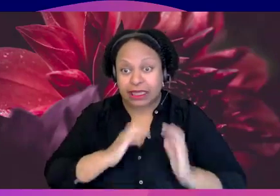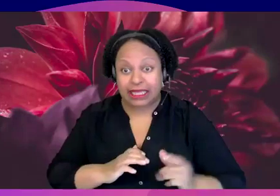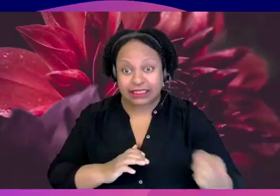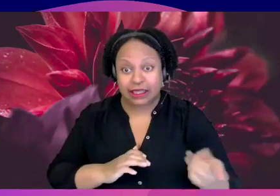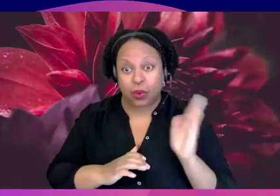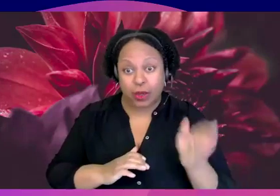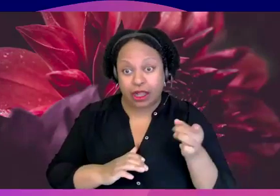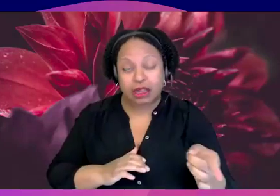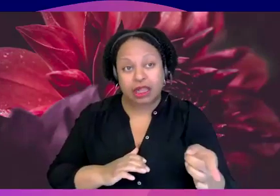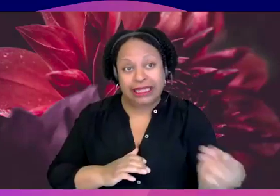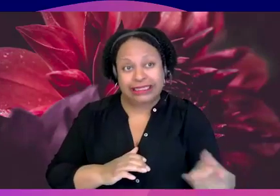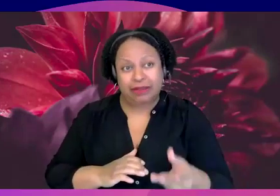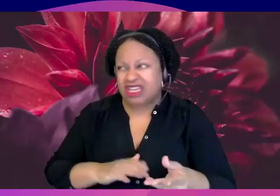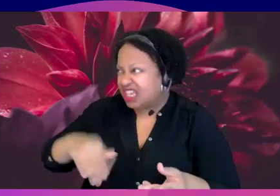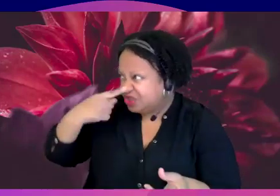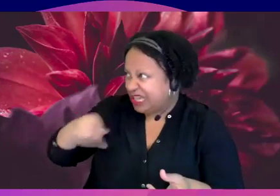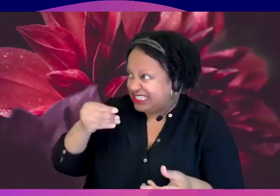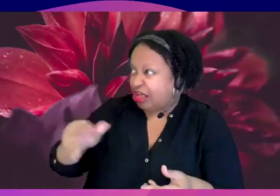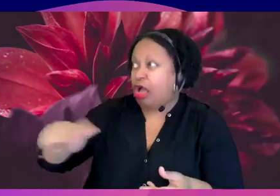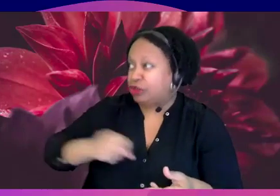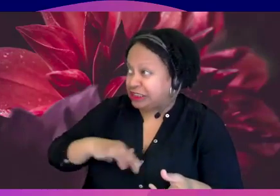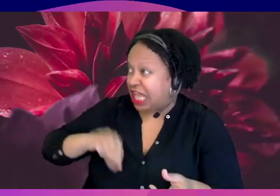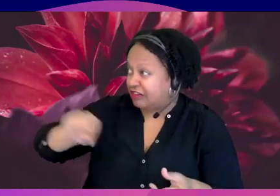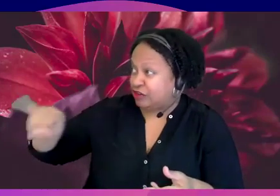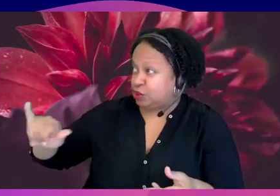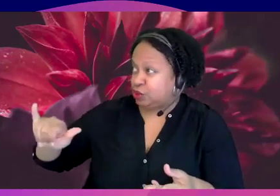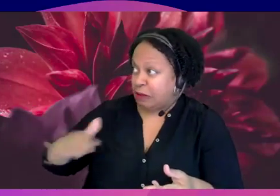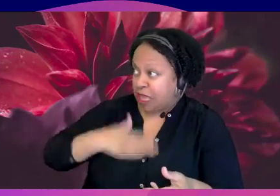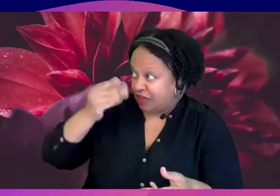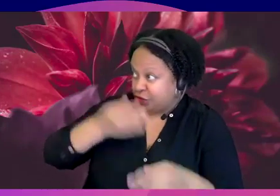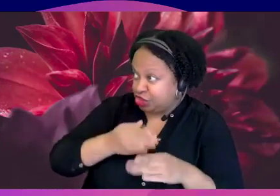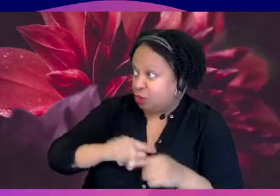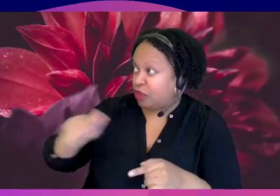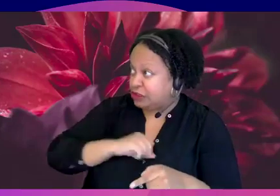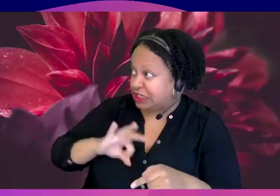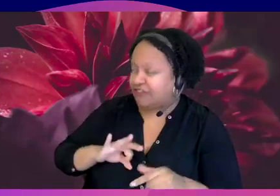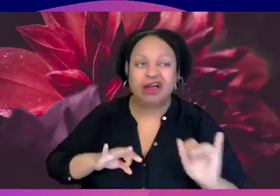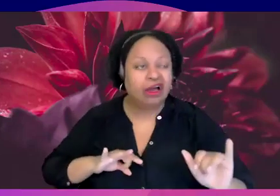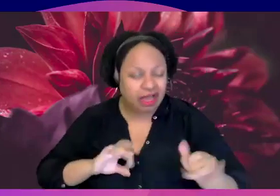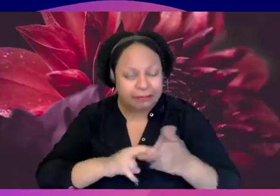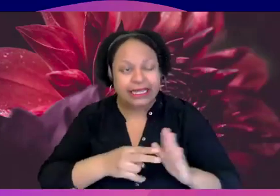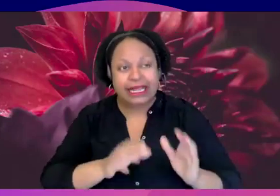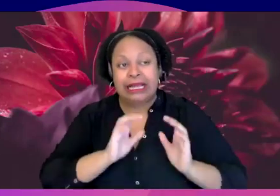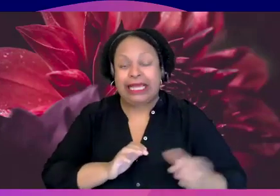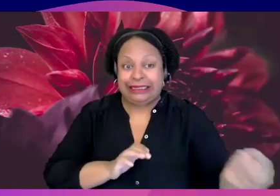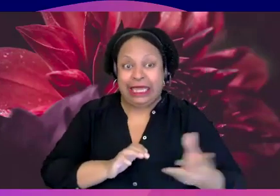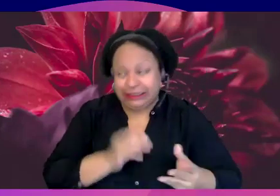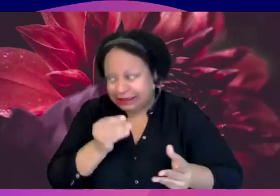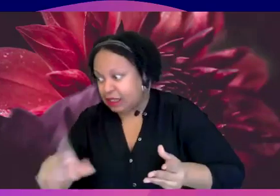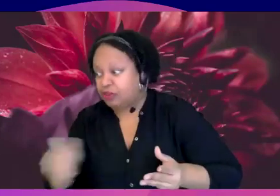you let the other staff know? So when we have those moments where we can hear directly from